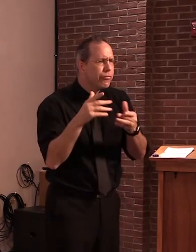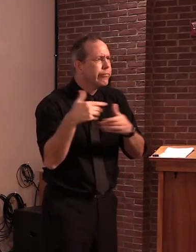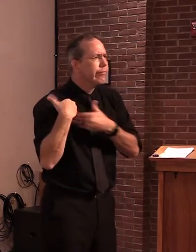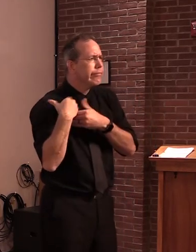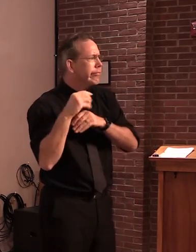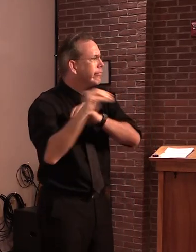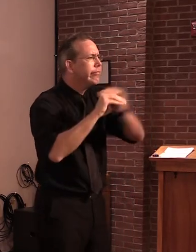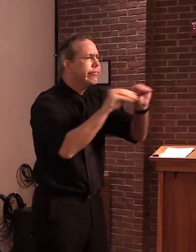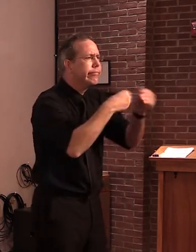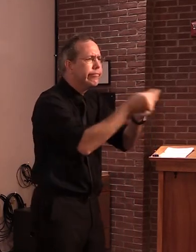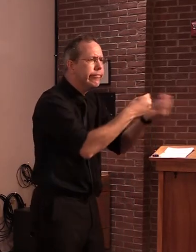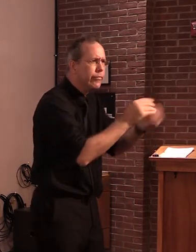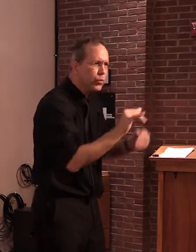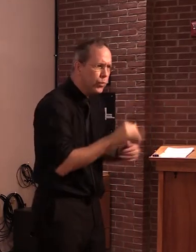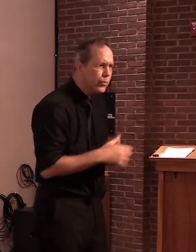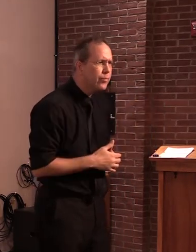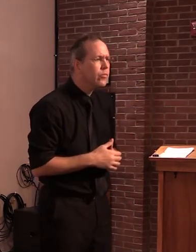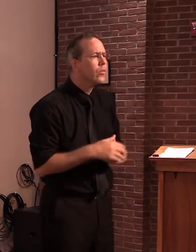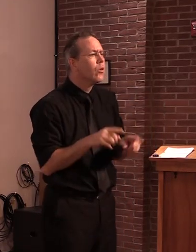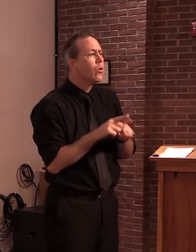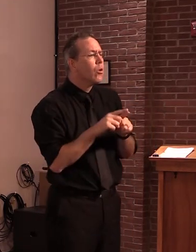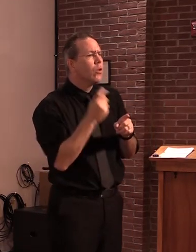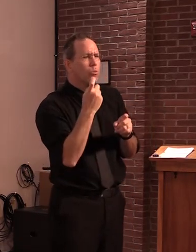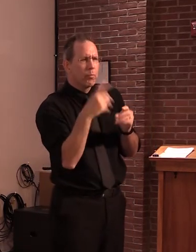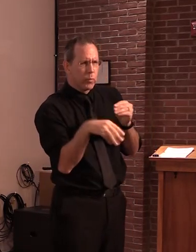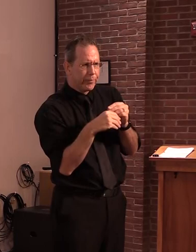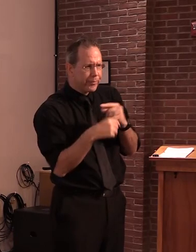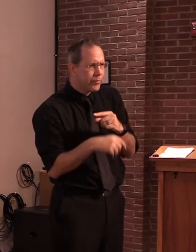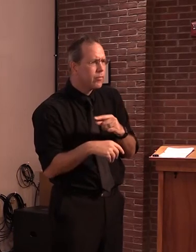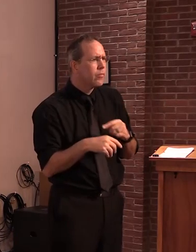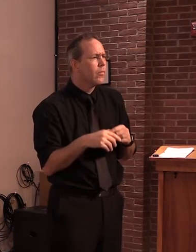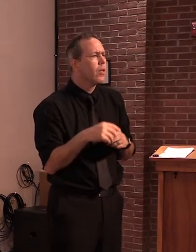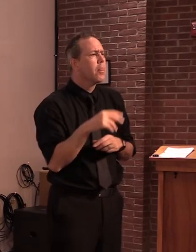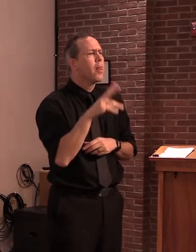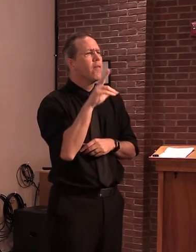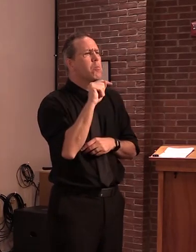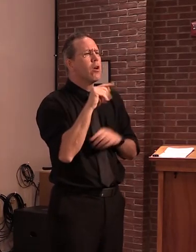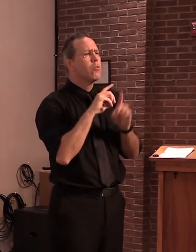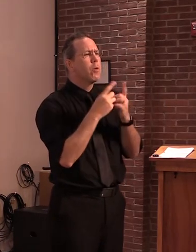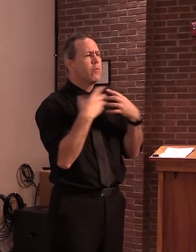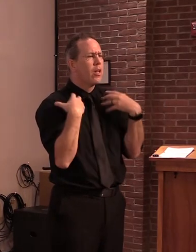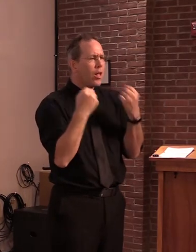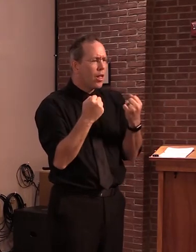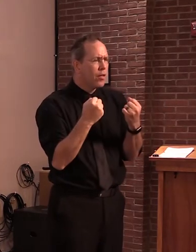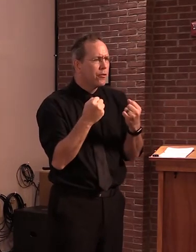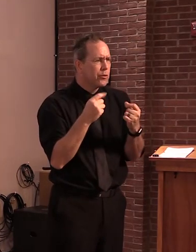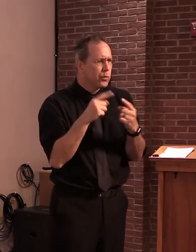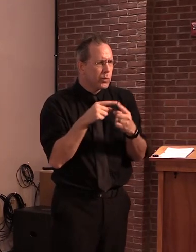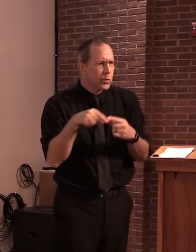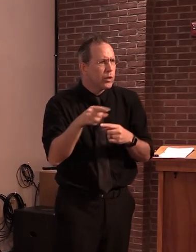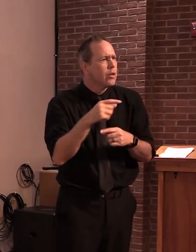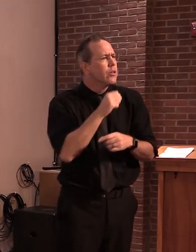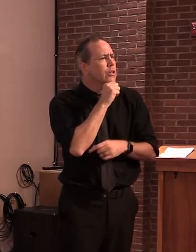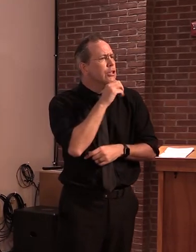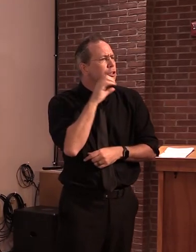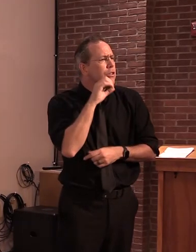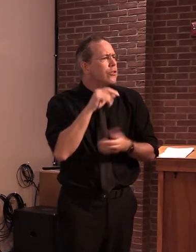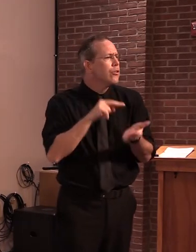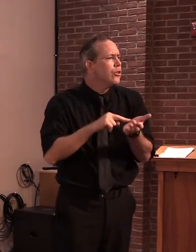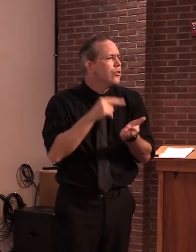as we move forward, and also through VDH, through vulnerable populations. So, like the governor